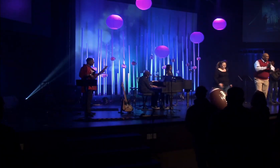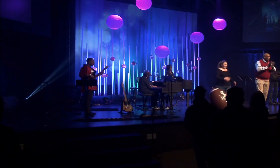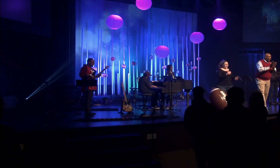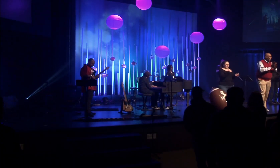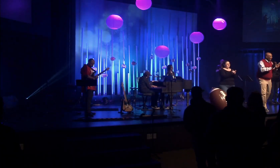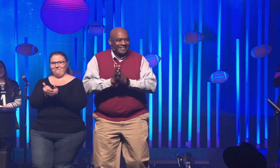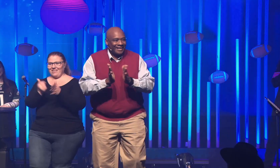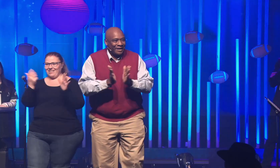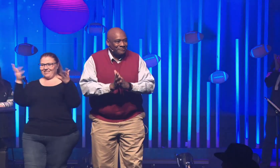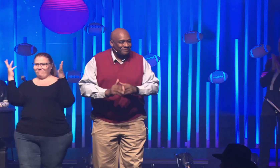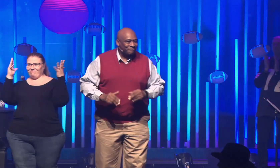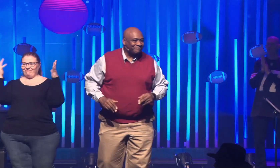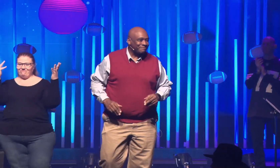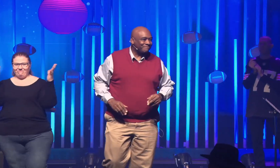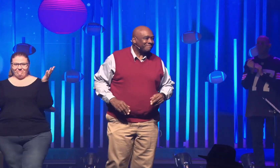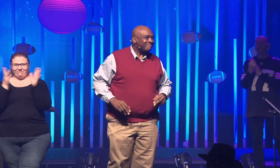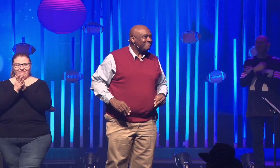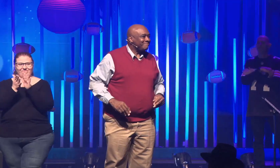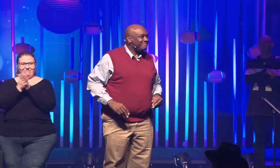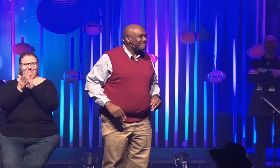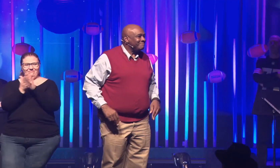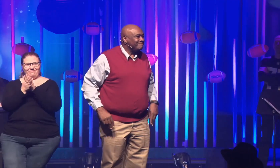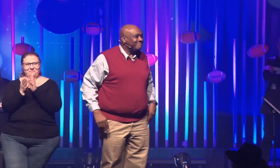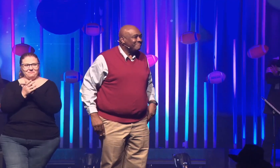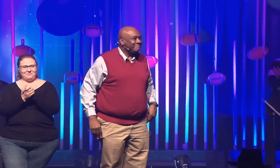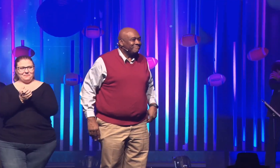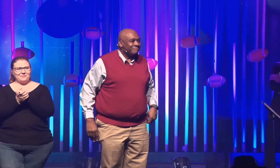Amen. Give God a hand clap.